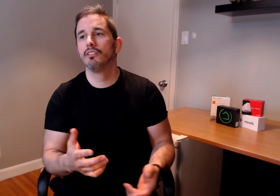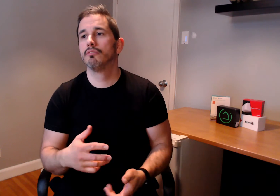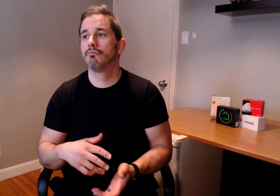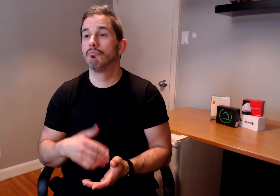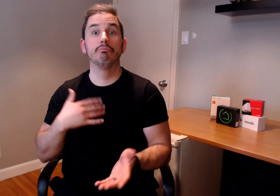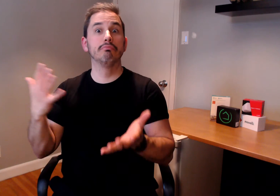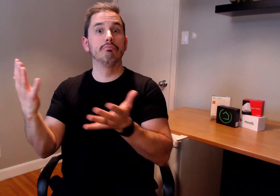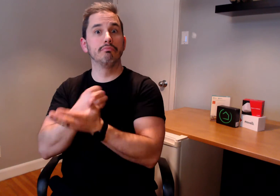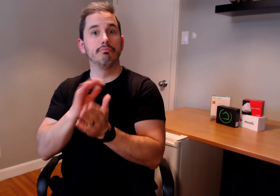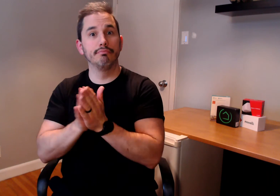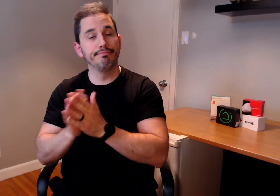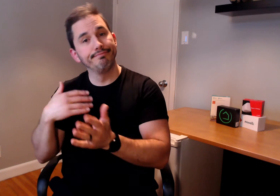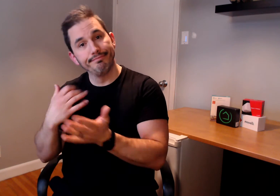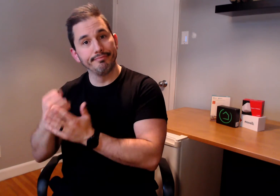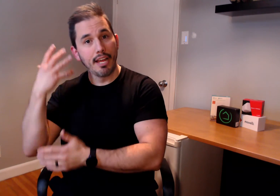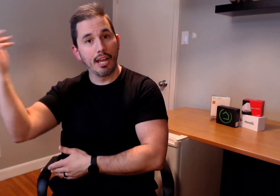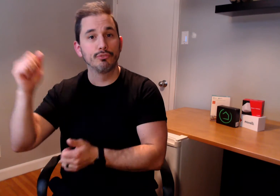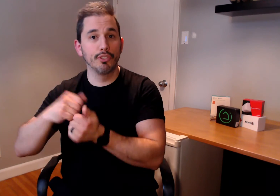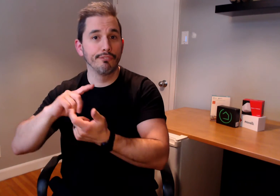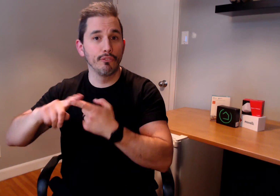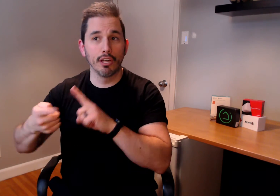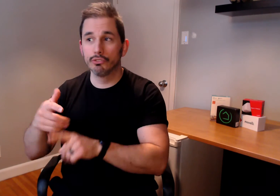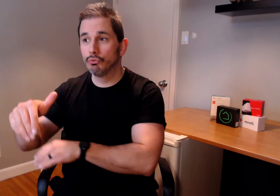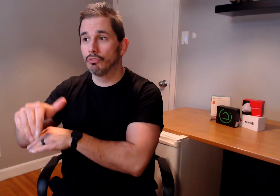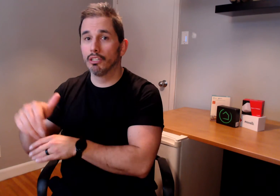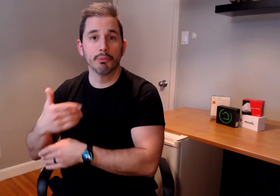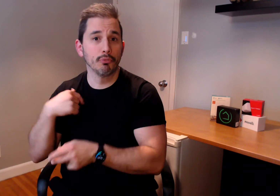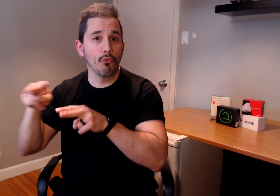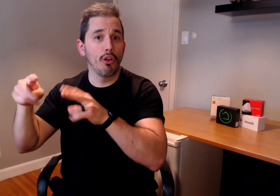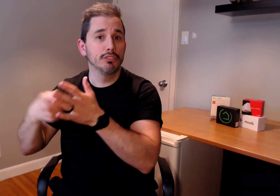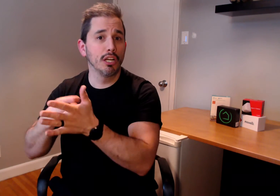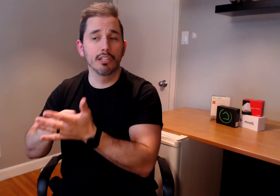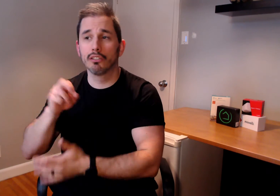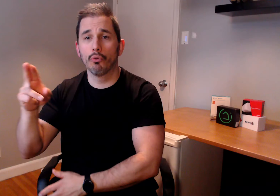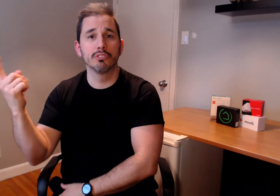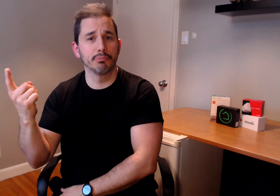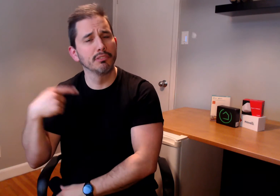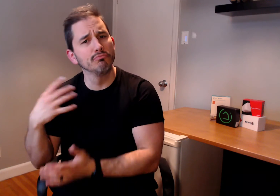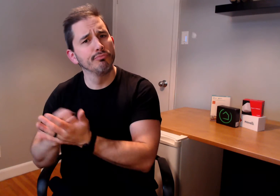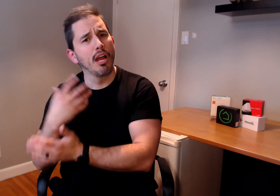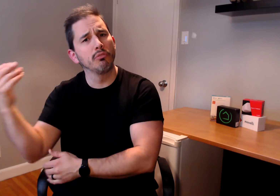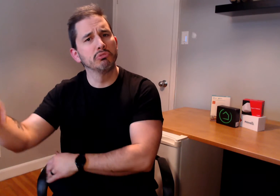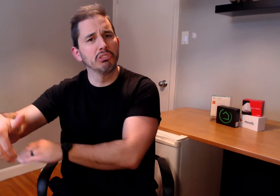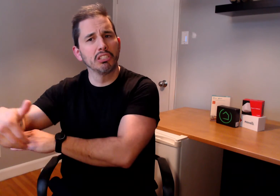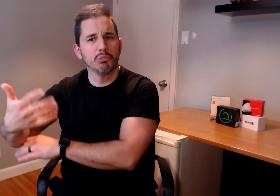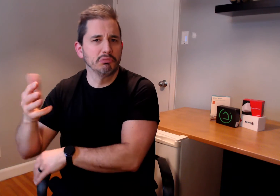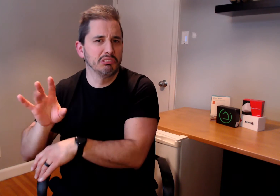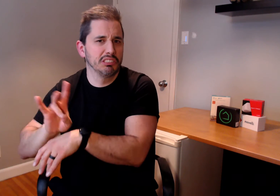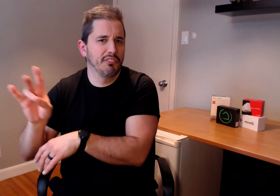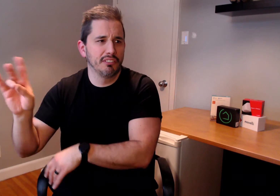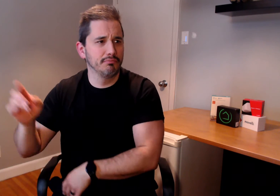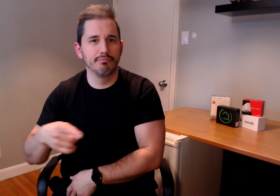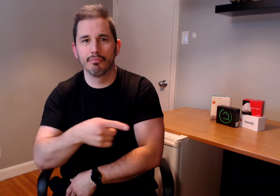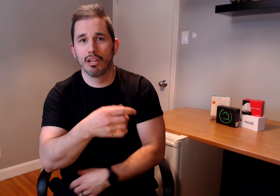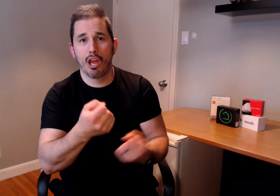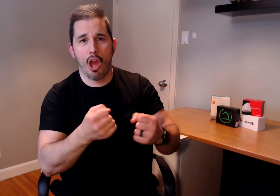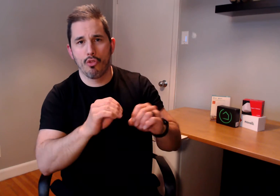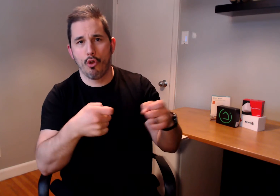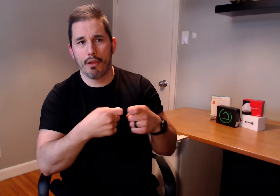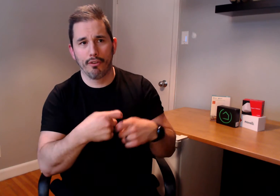at 8 in the morning. And then maybe in the evening at 8 o'clock or so, you want to go to a friend's house to watch the game or something like that.